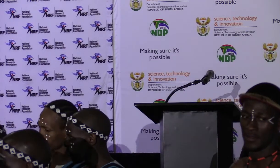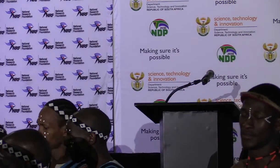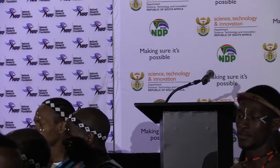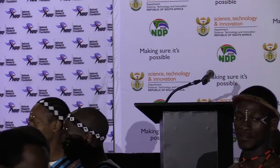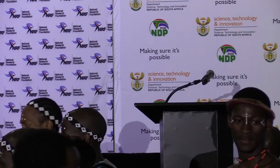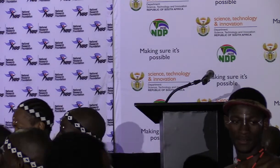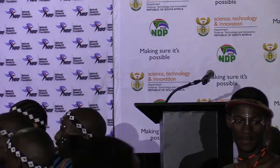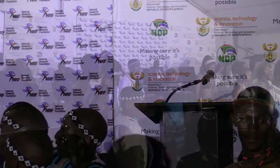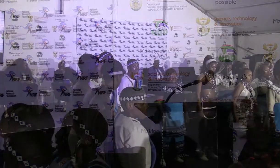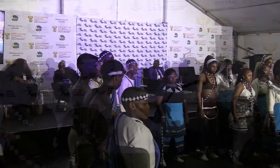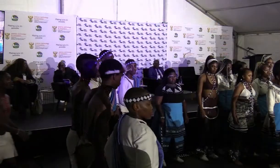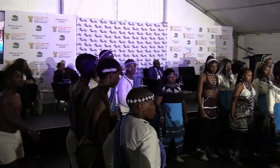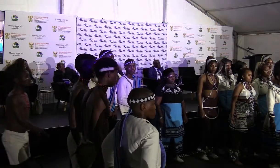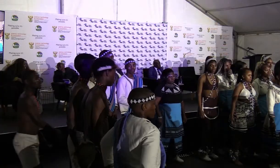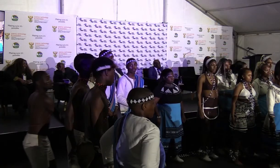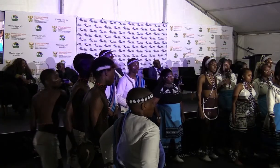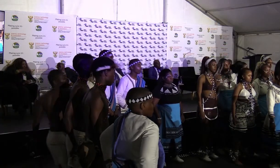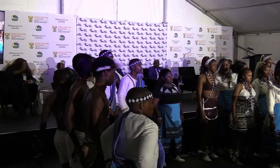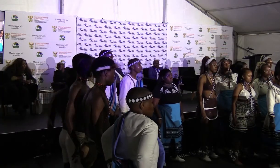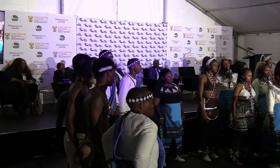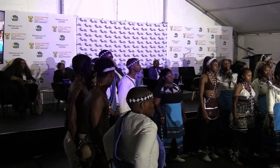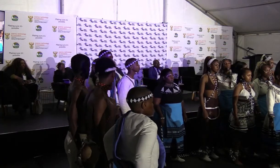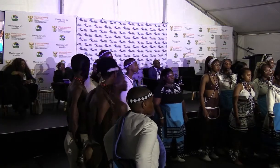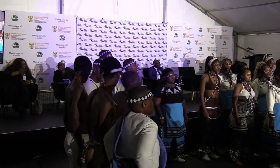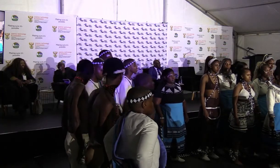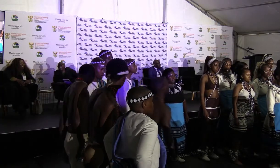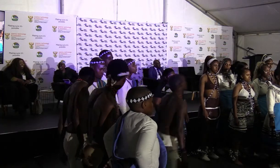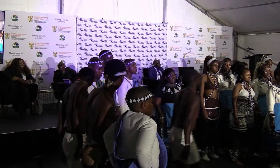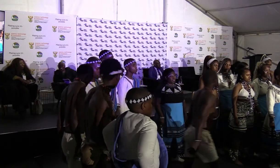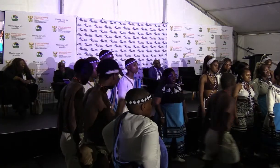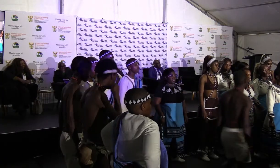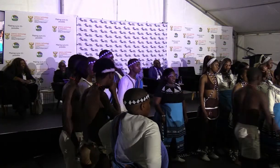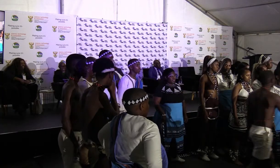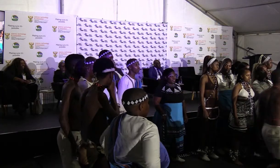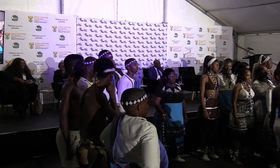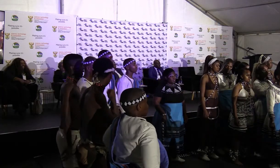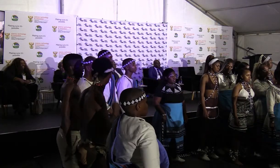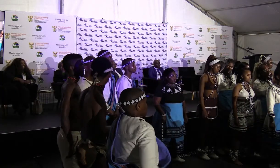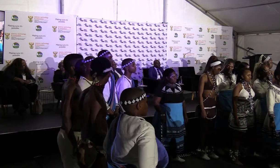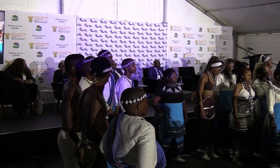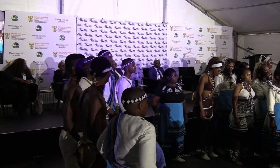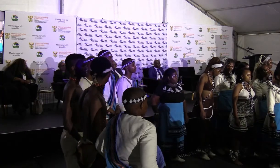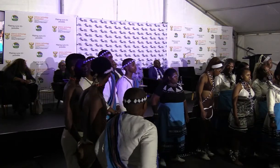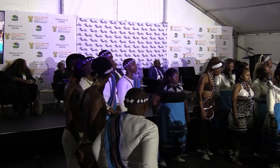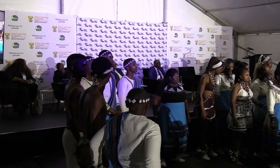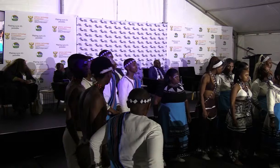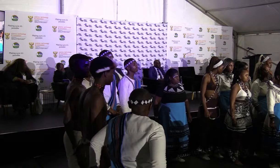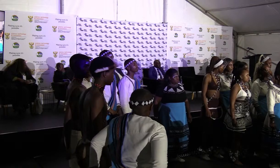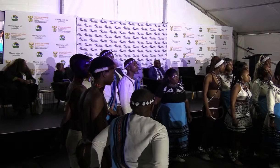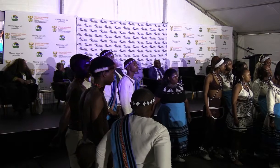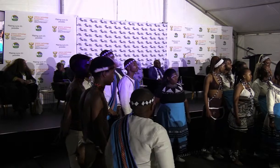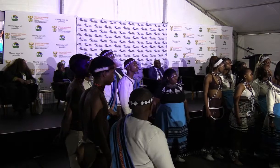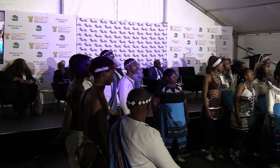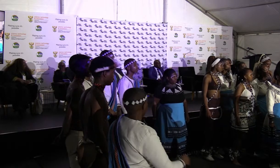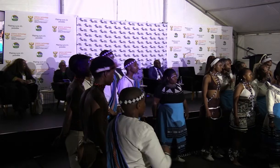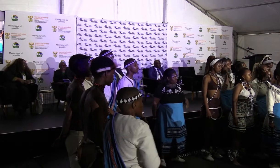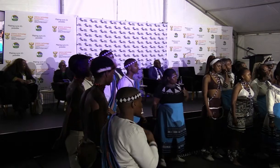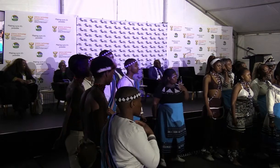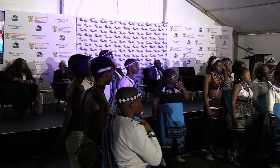Manage a seven from yeah. And finance of listening. Like it is